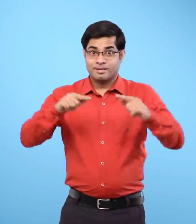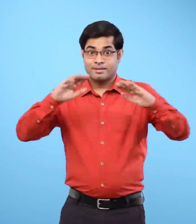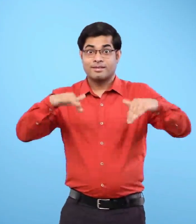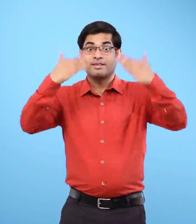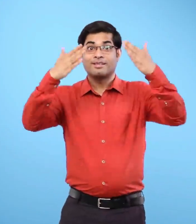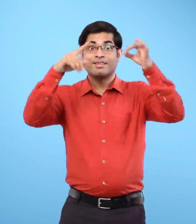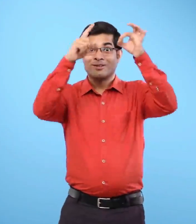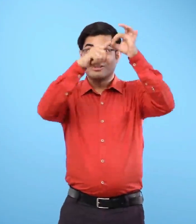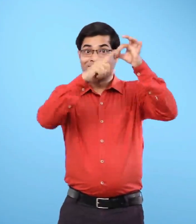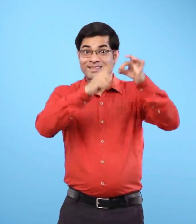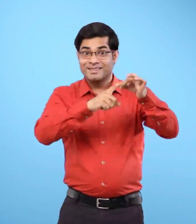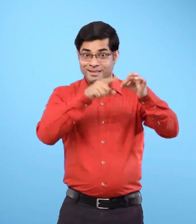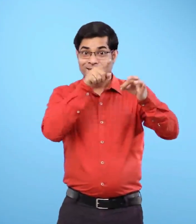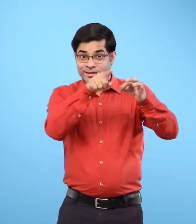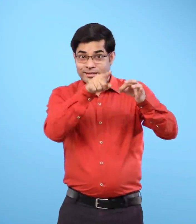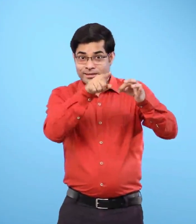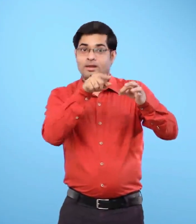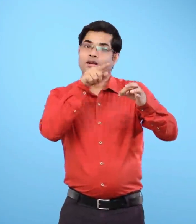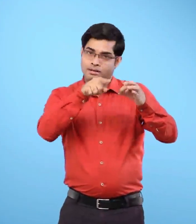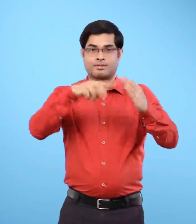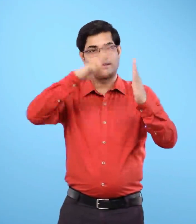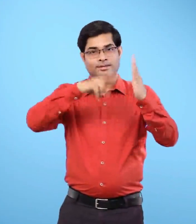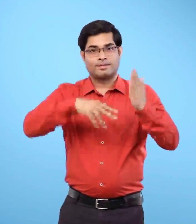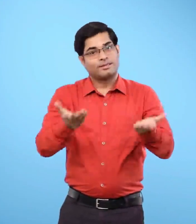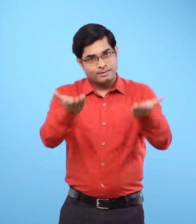Let's read the question 3 once again.